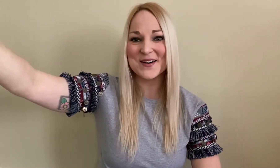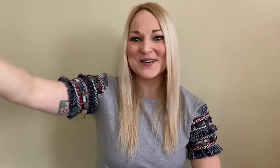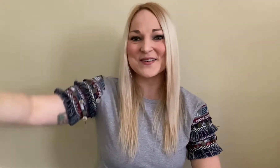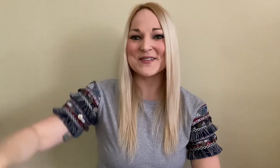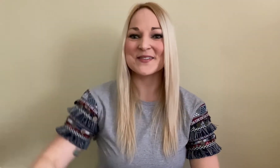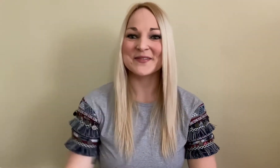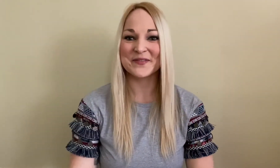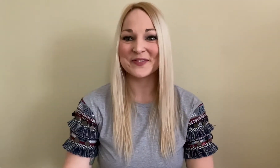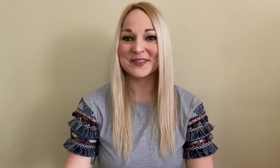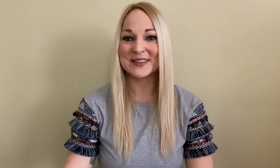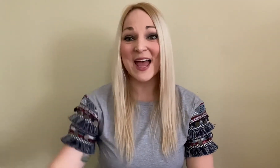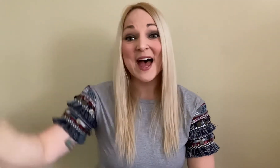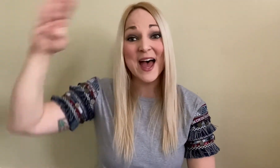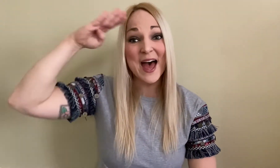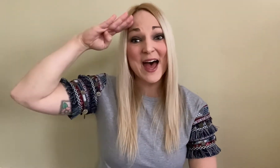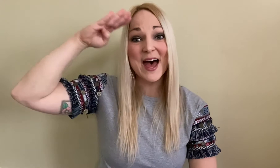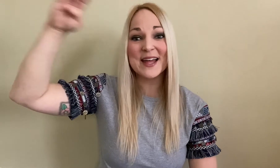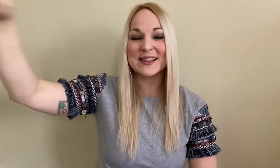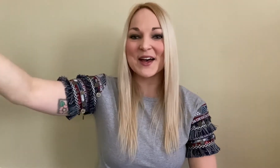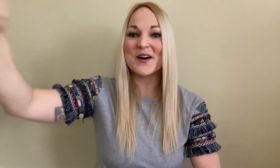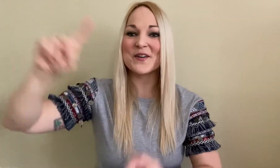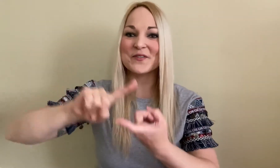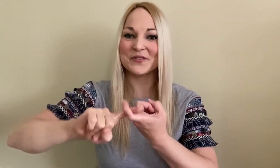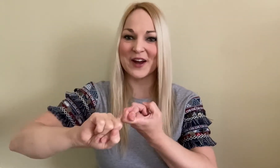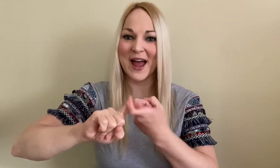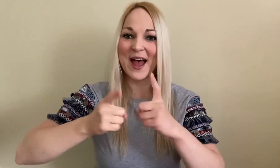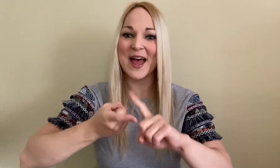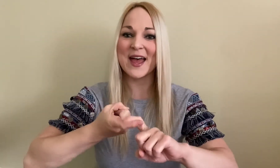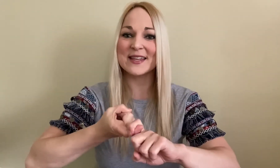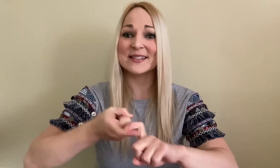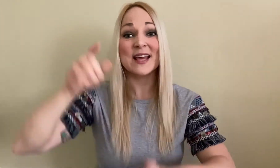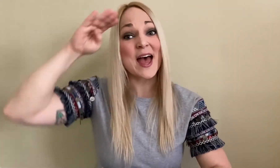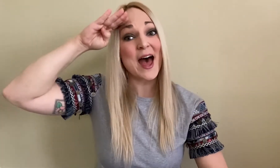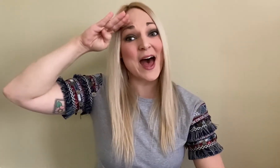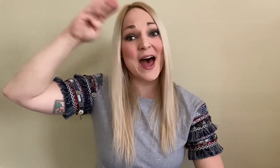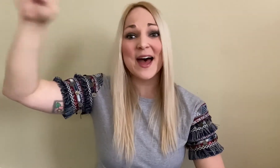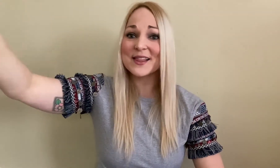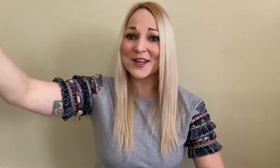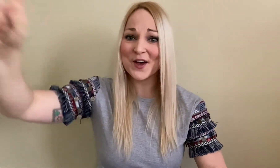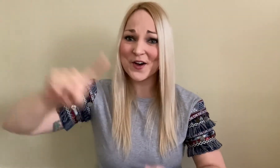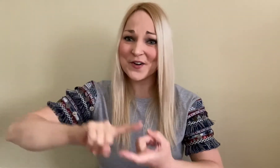Hello, friends. Hello, friends.